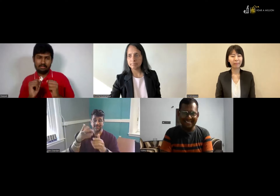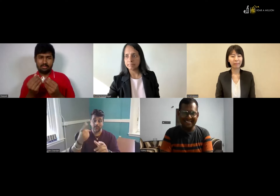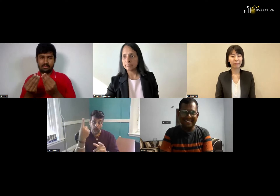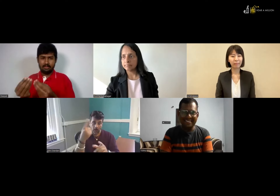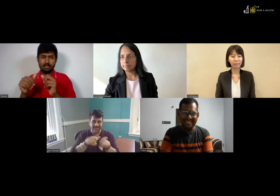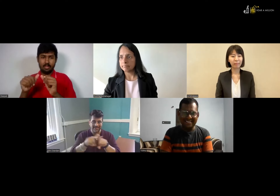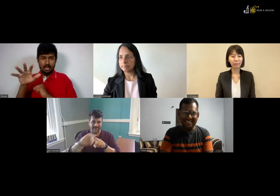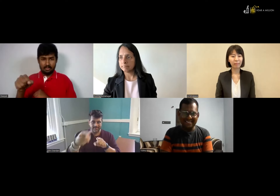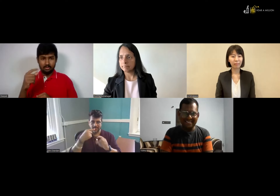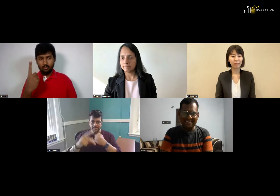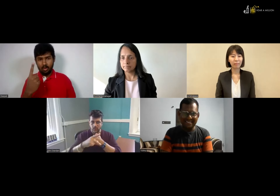community.